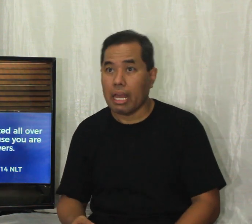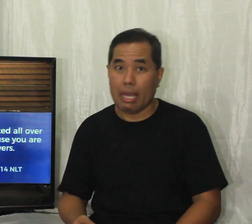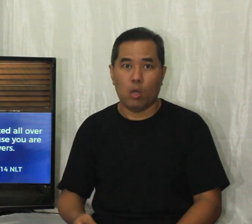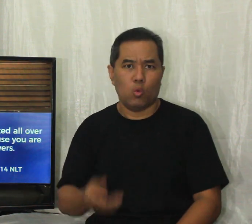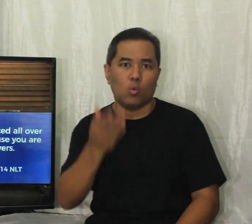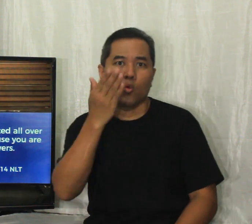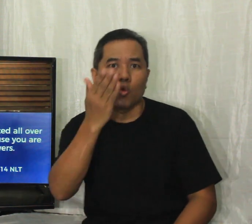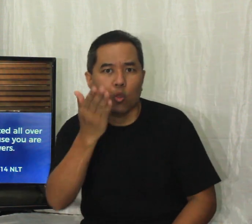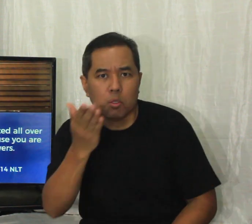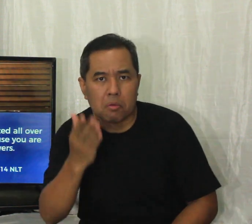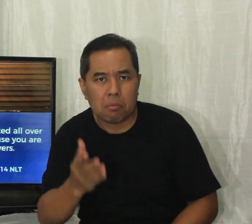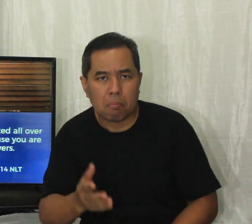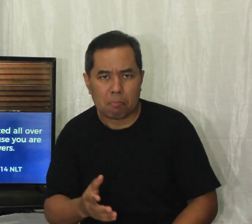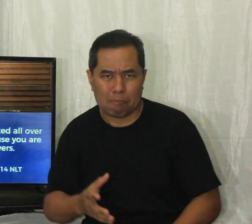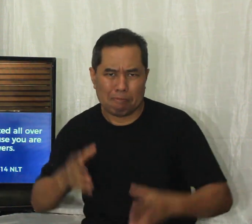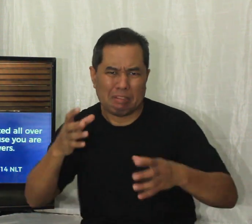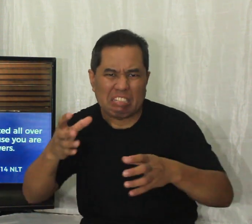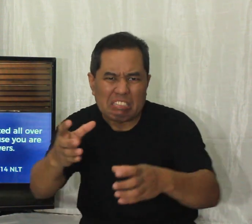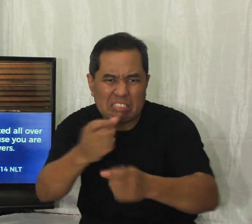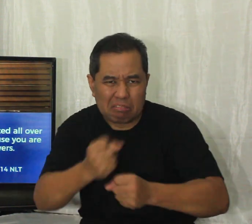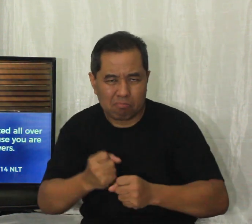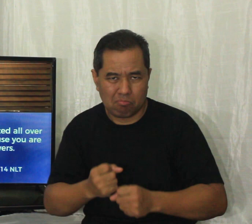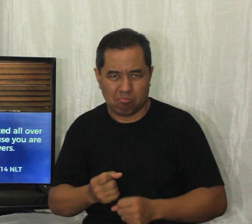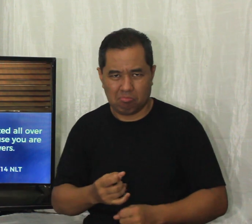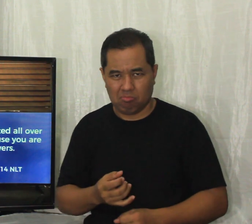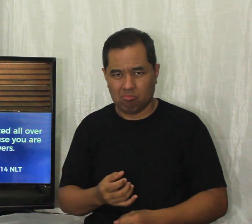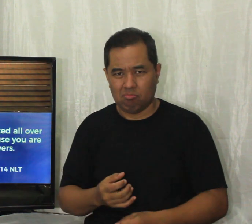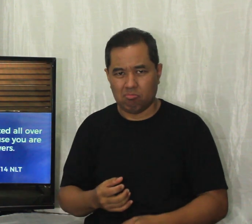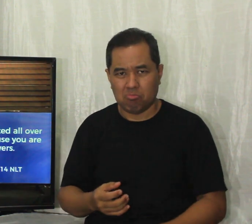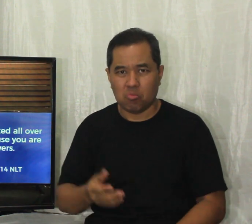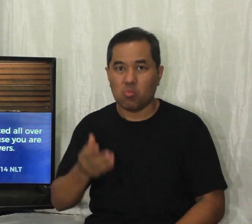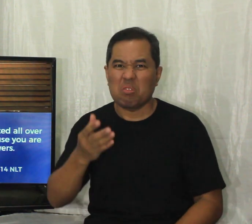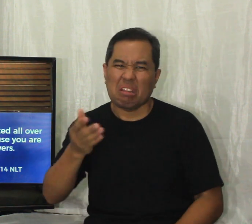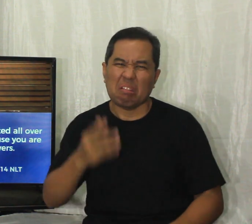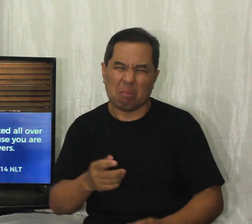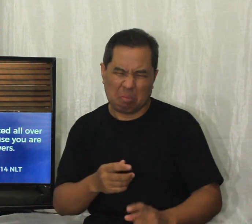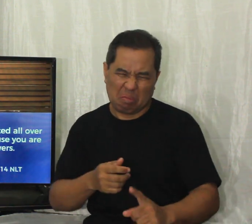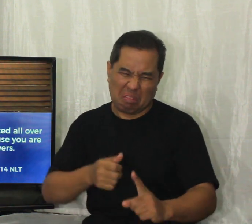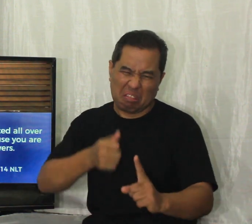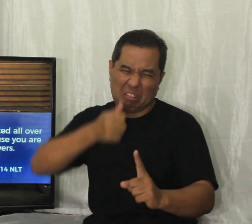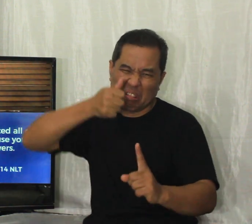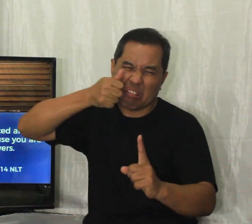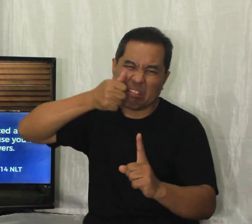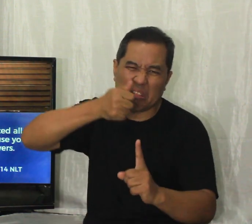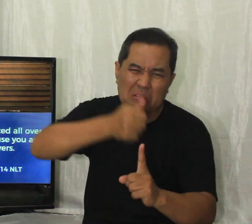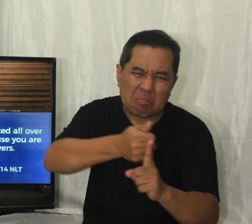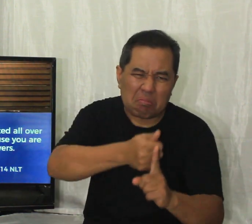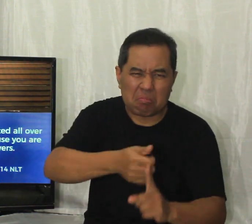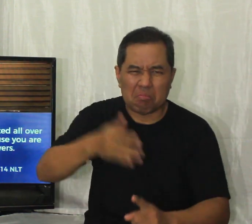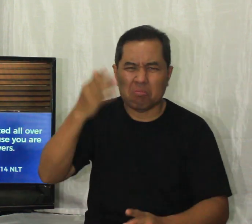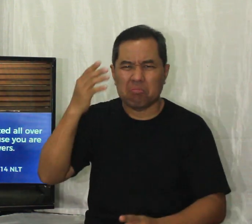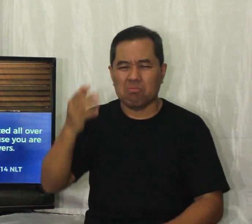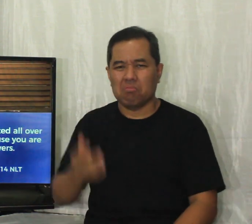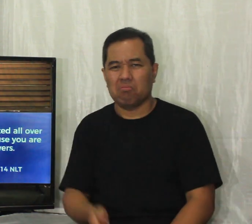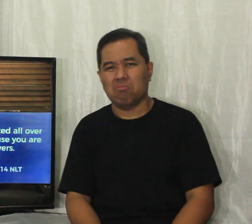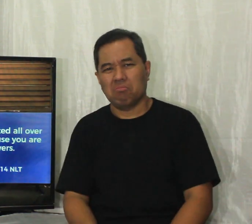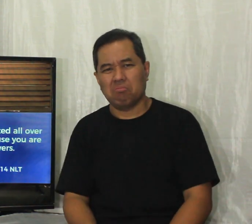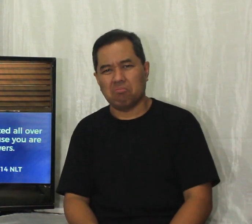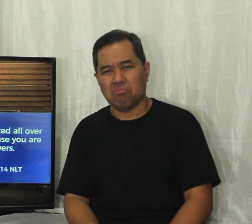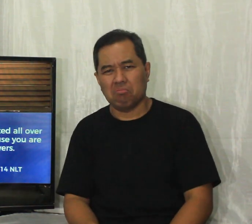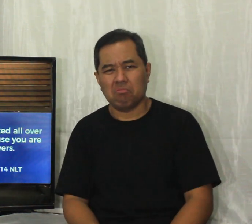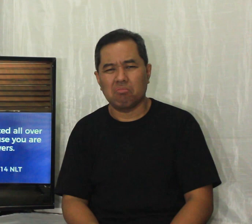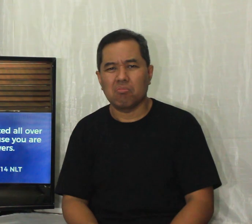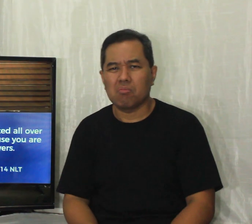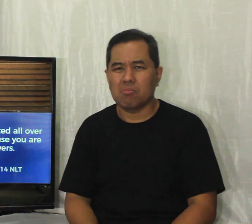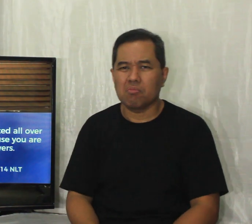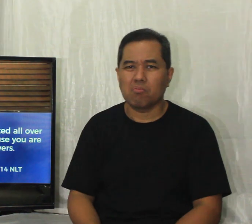We're going to be persecuted? We're going to be killed? You will be hated all over the world